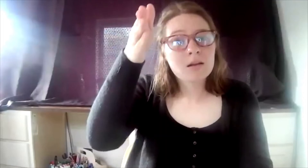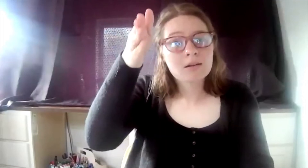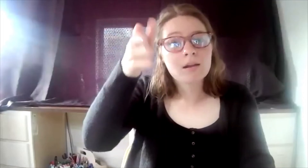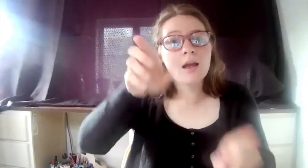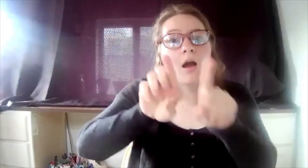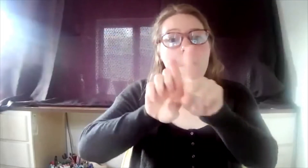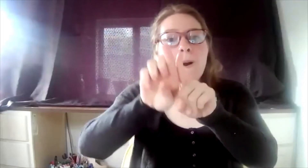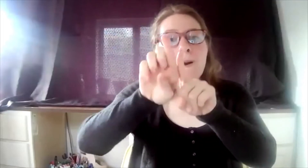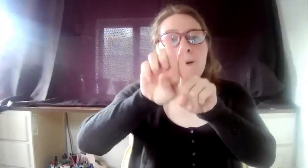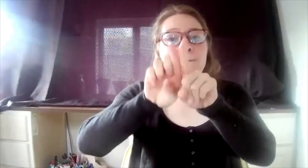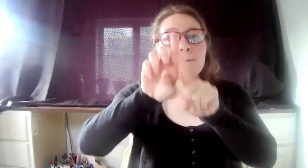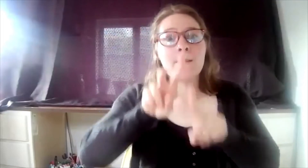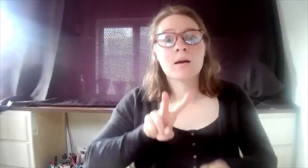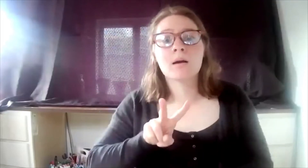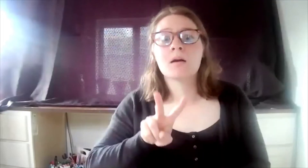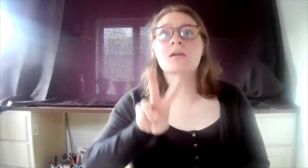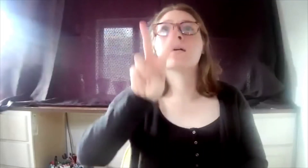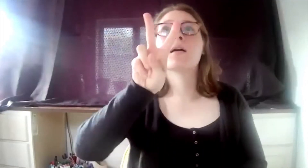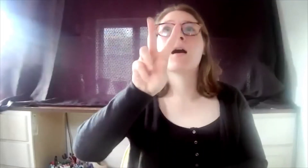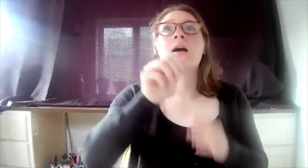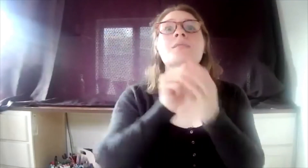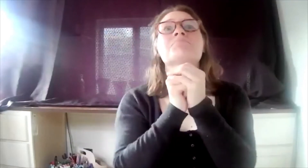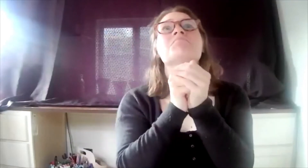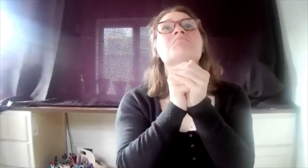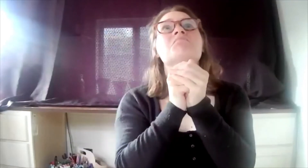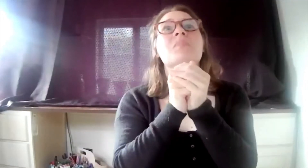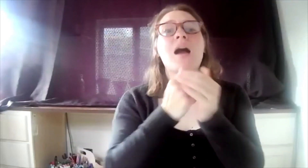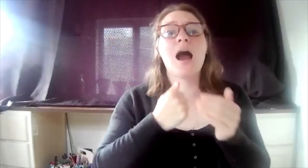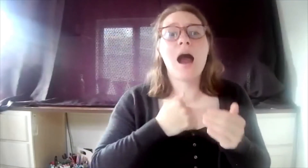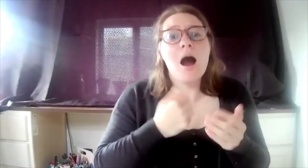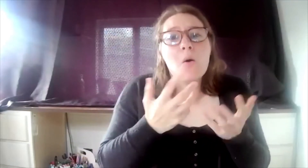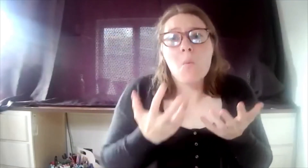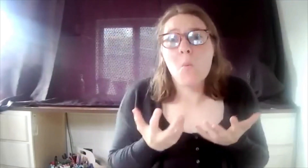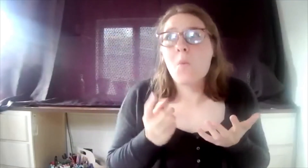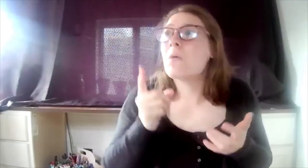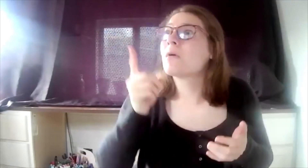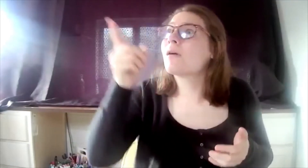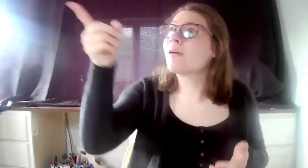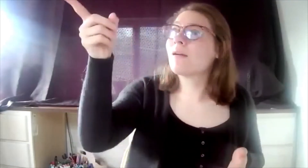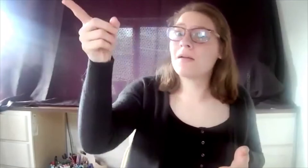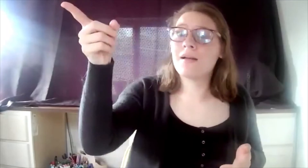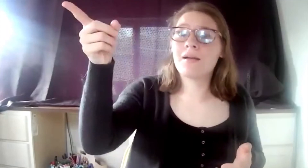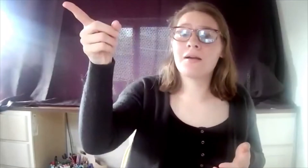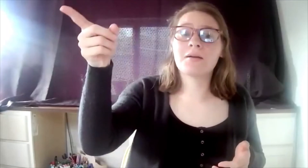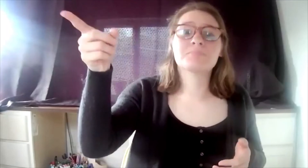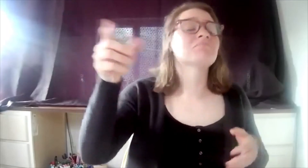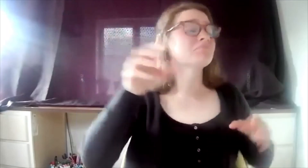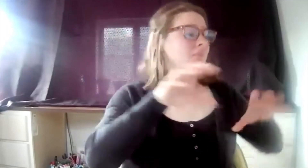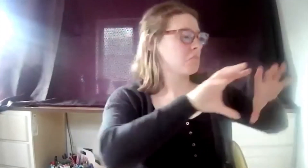Someday you wish upon a star, wake up where the clouds are far